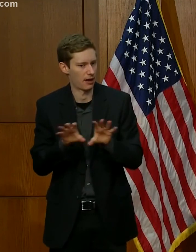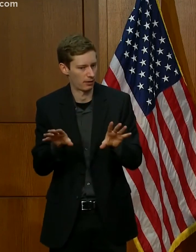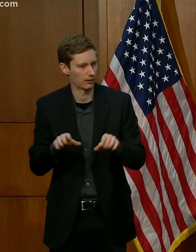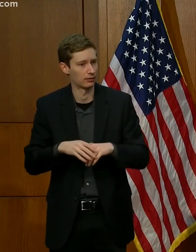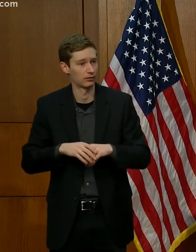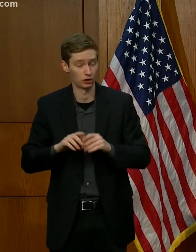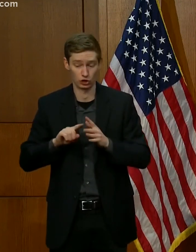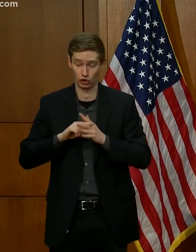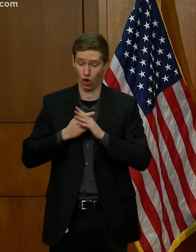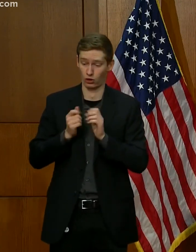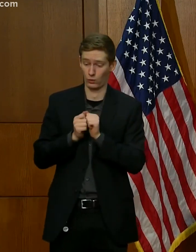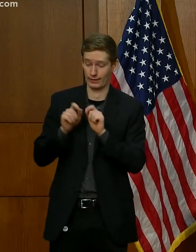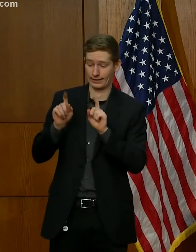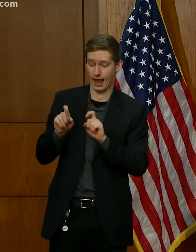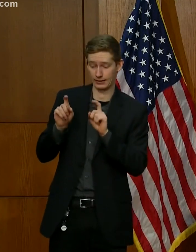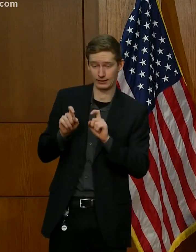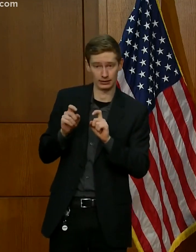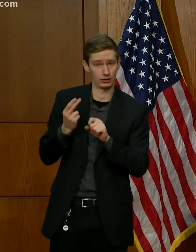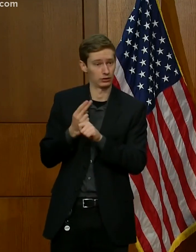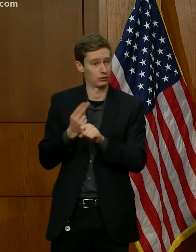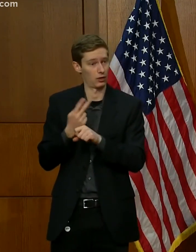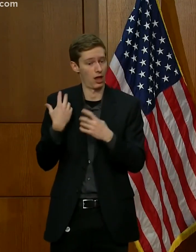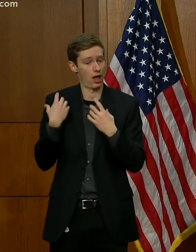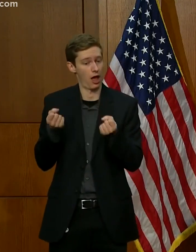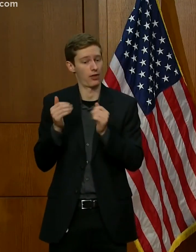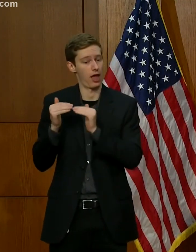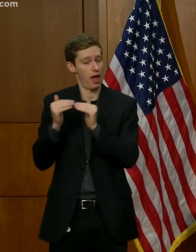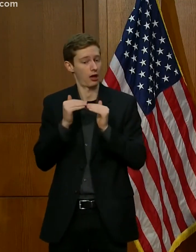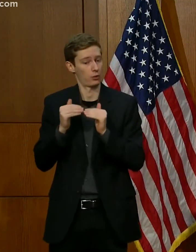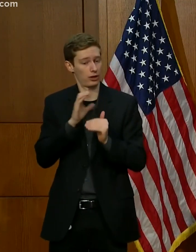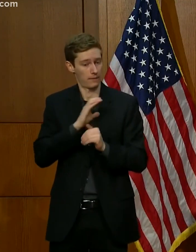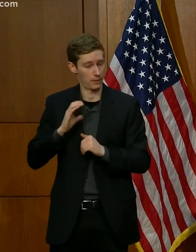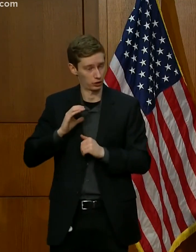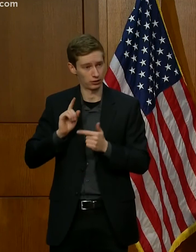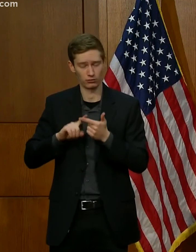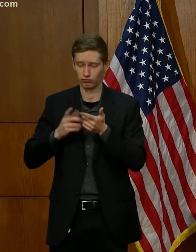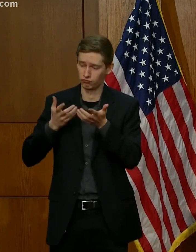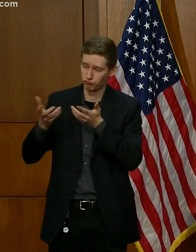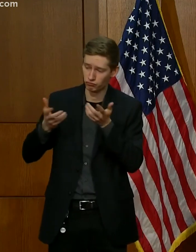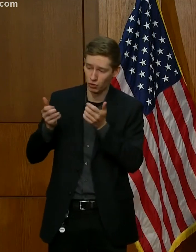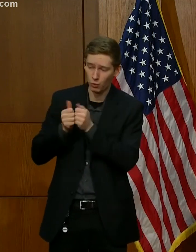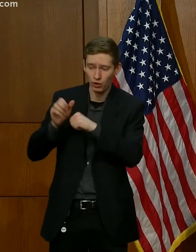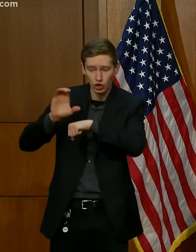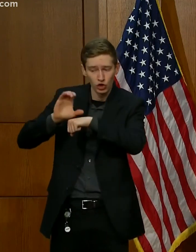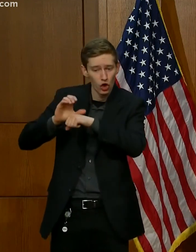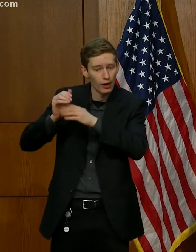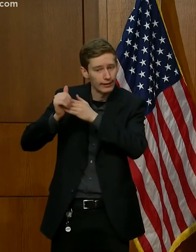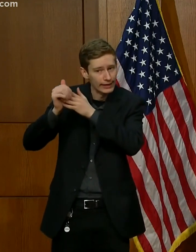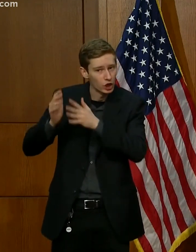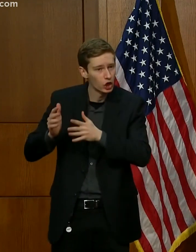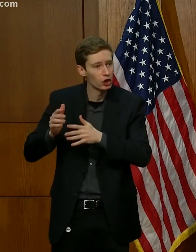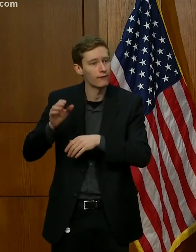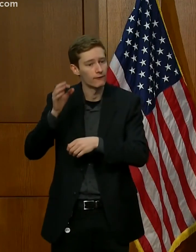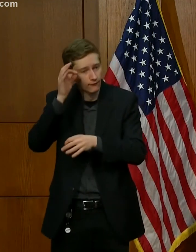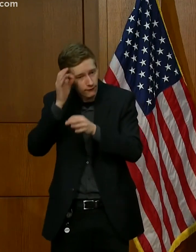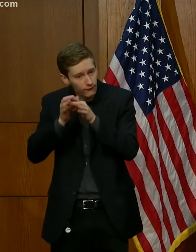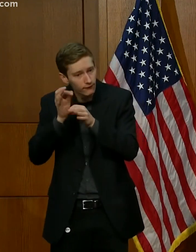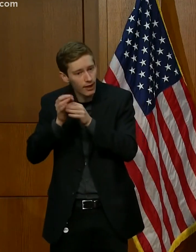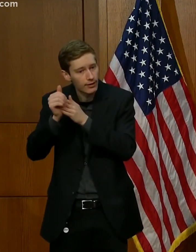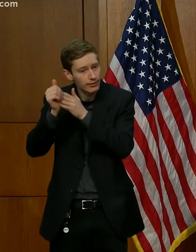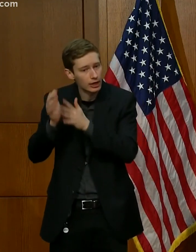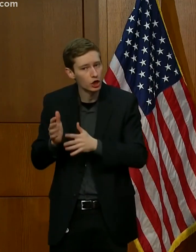the communities. We used our Health Equity Commission. We communicated with our faith leaders. They have helped with, with the folks that come